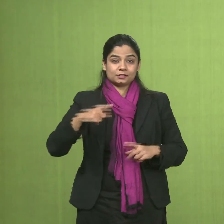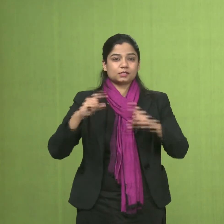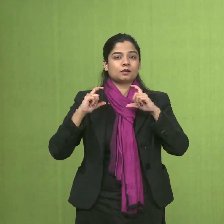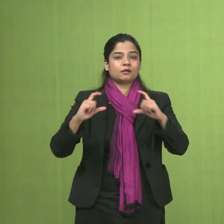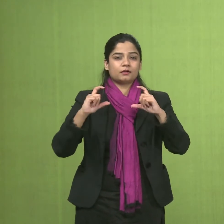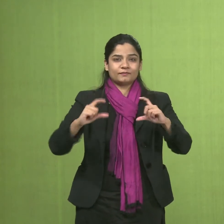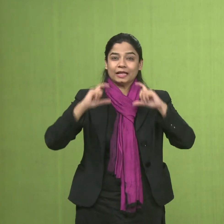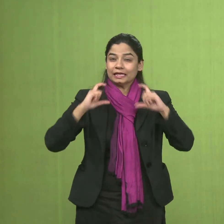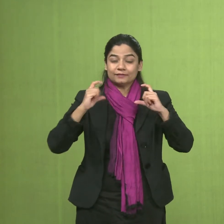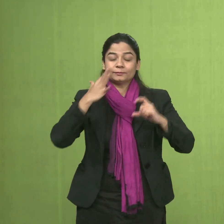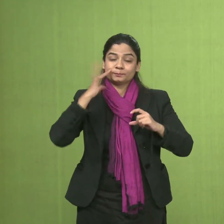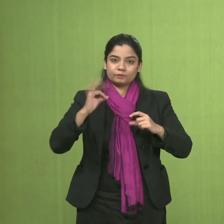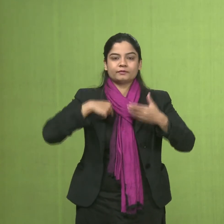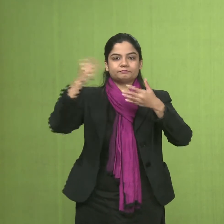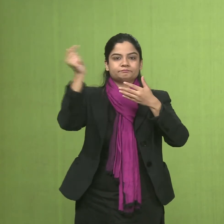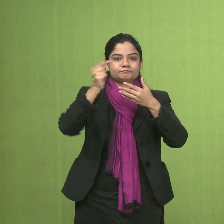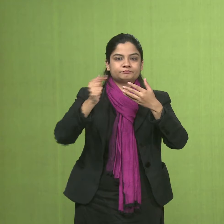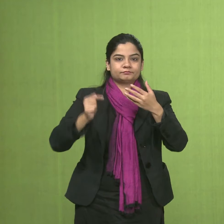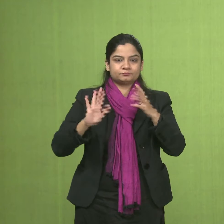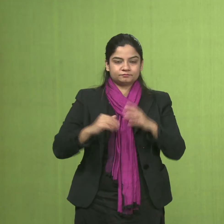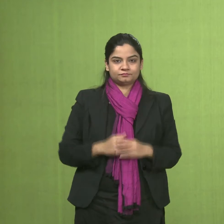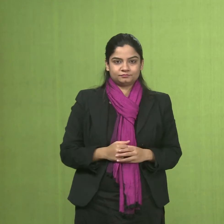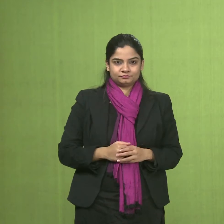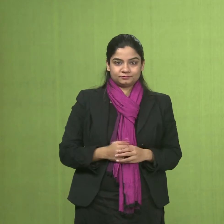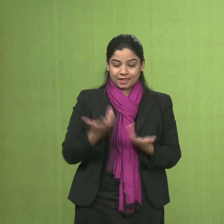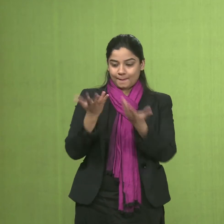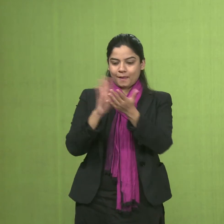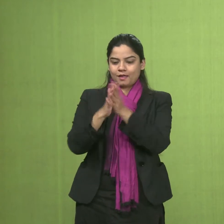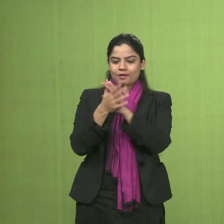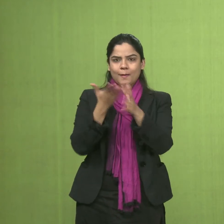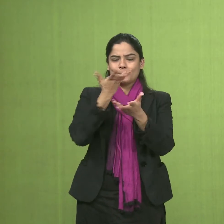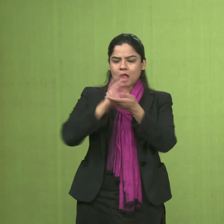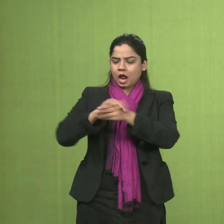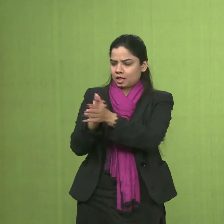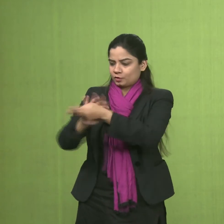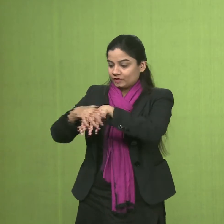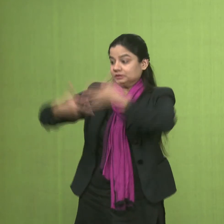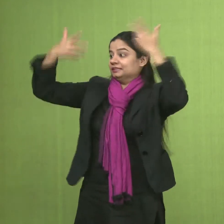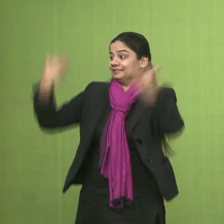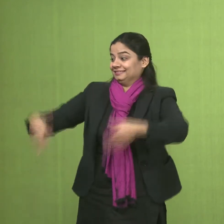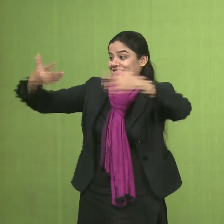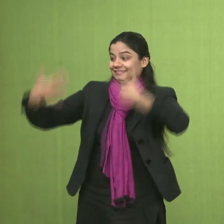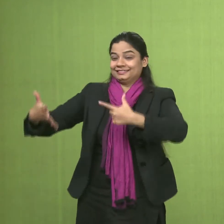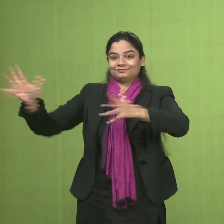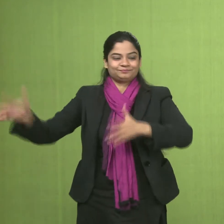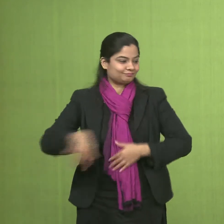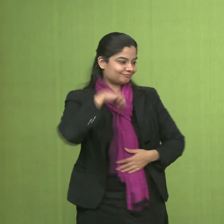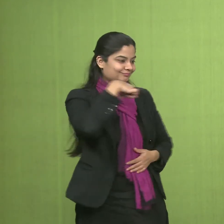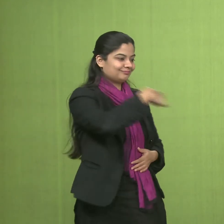Care and maintenance of electrical equipments. Let me explain. Do not touch any